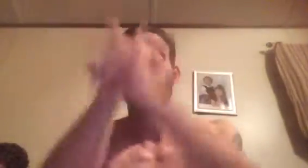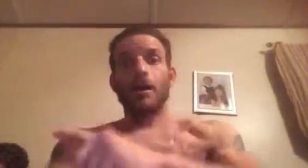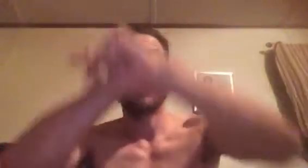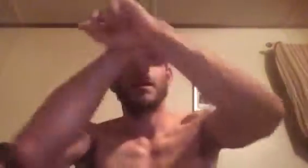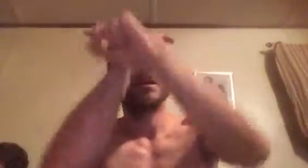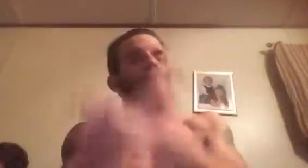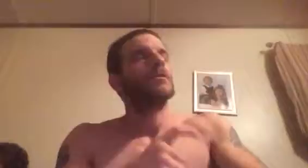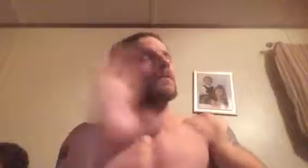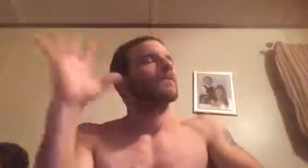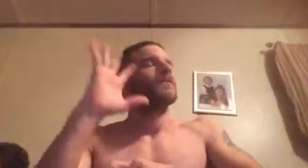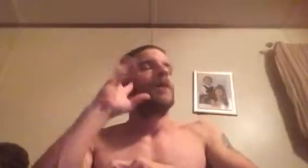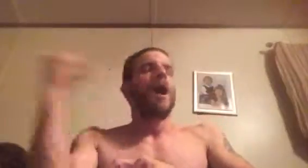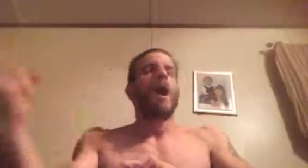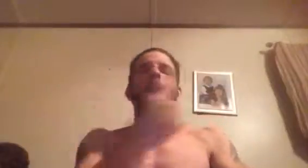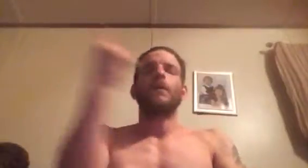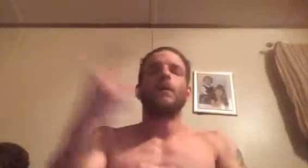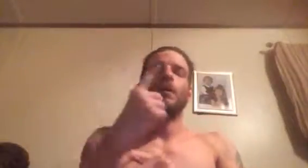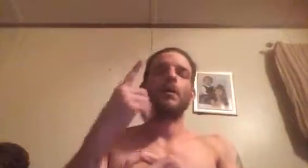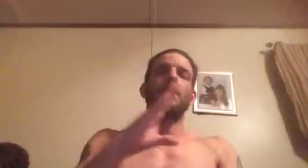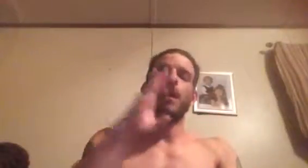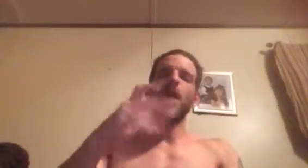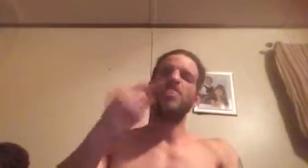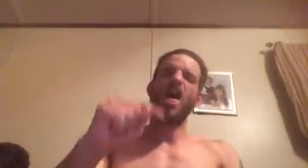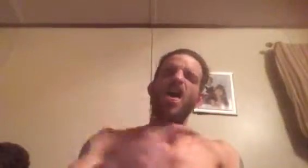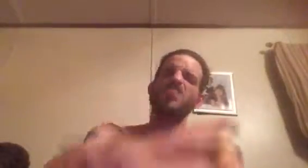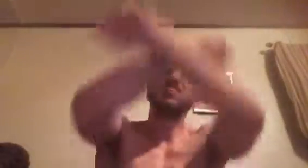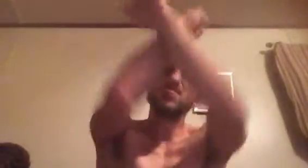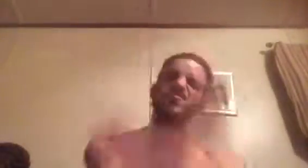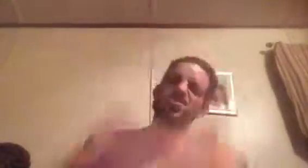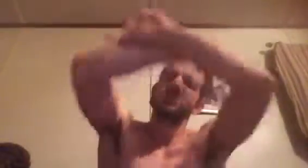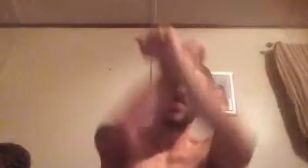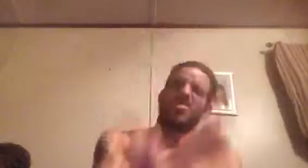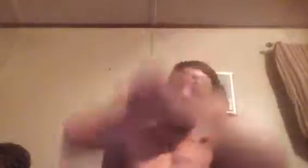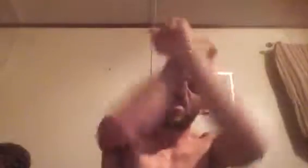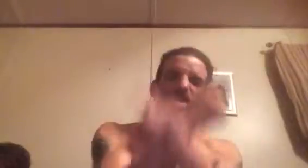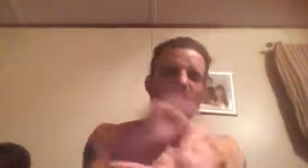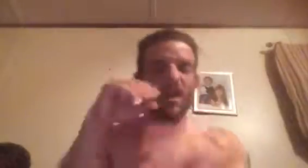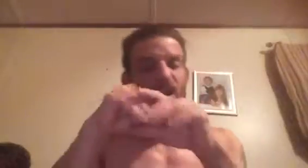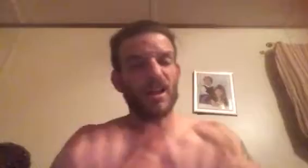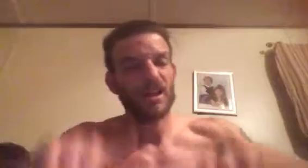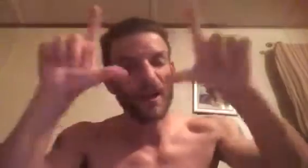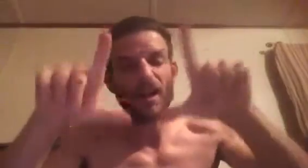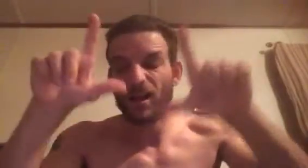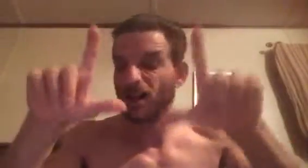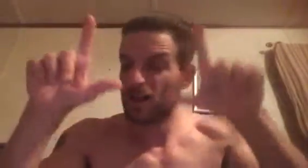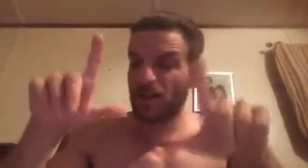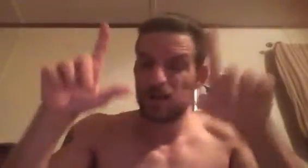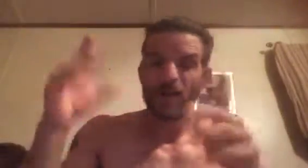rotate the earth or anything for my first shootout, and it just ended up being a great weekend. All right, so the big question is, you get a big winner's check. Who gets the check? Pops, or